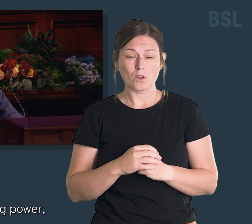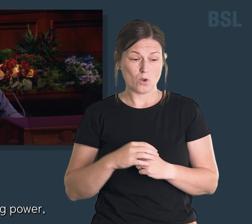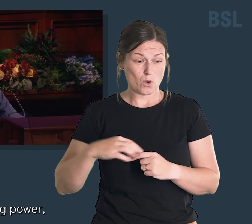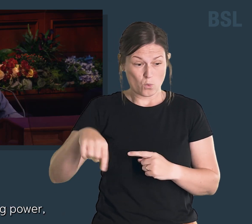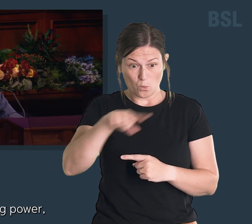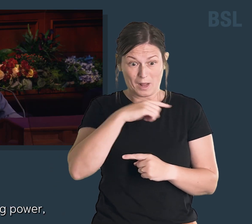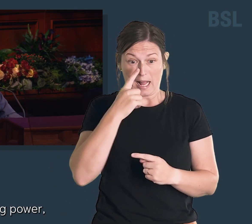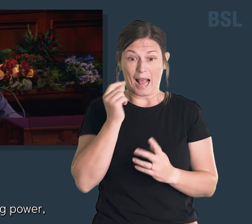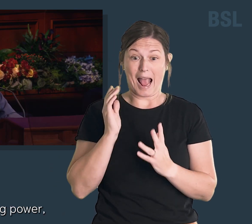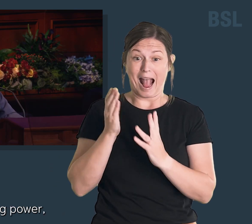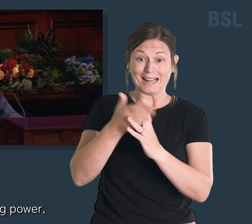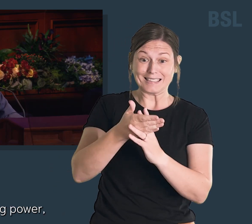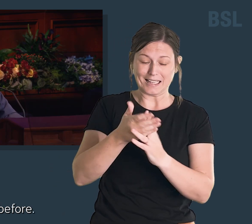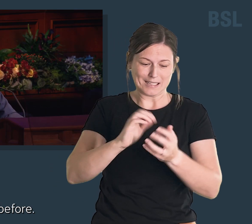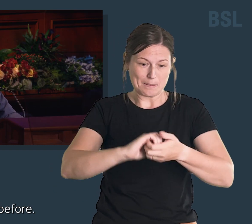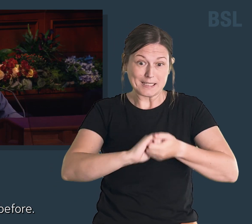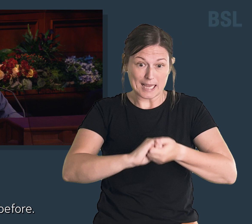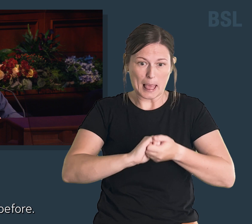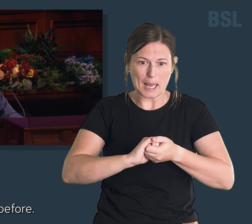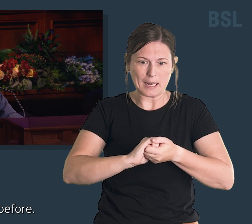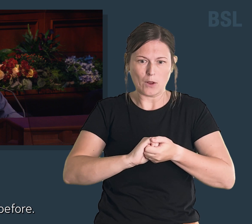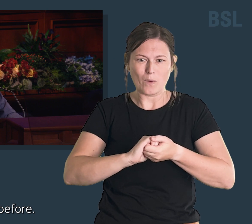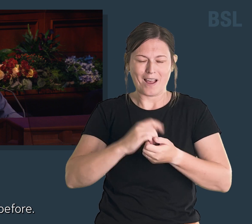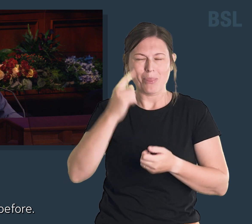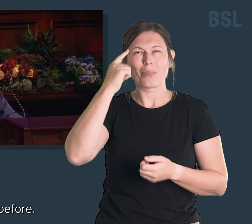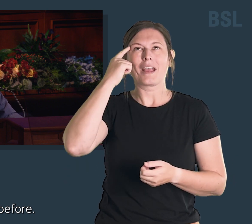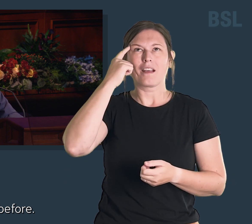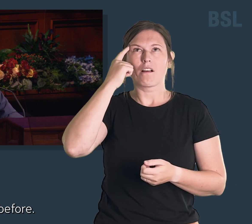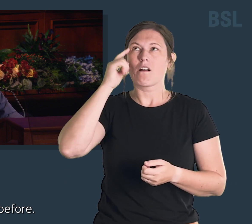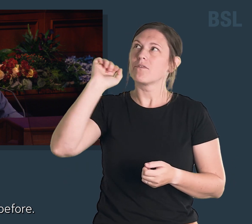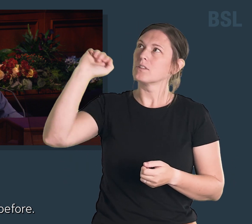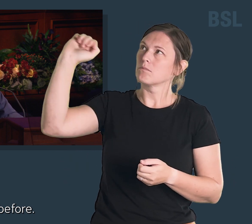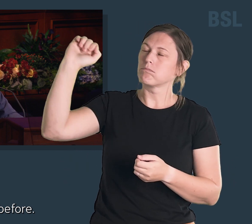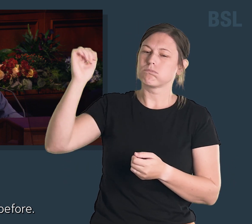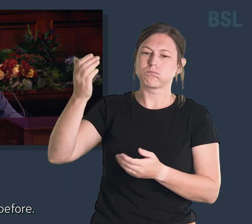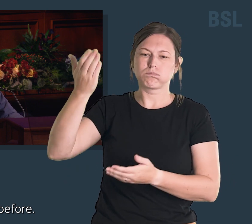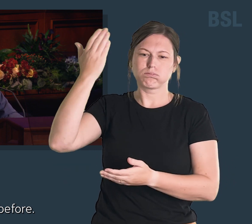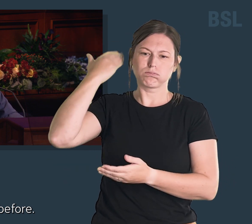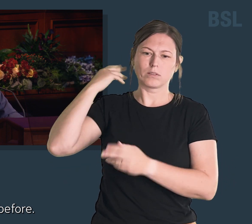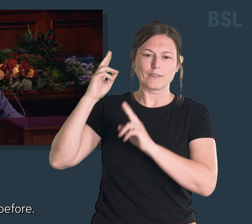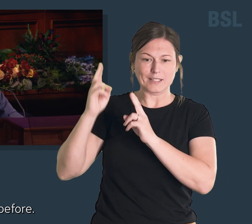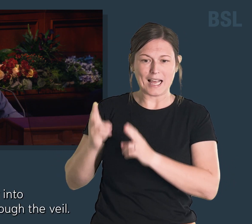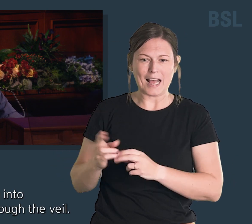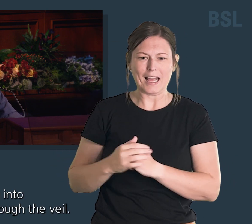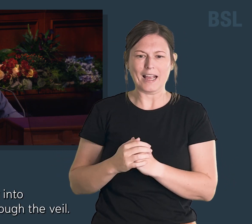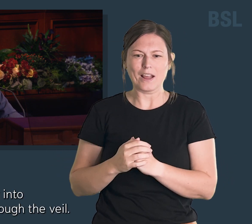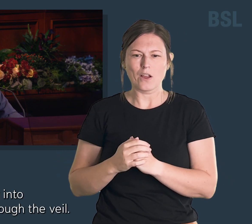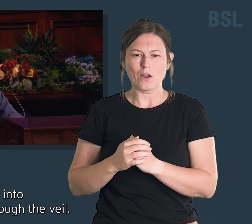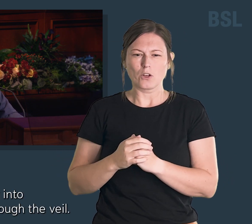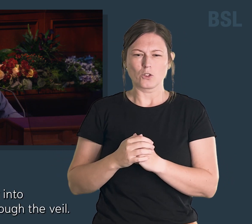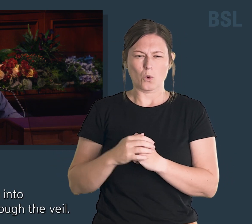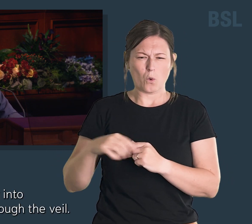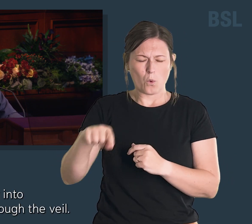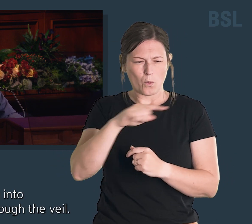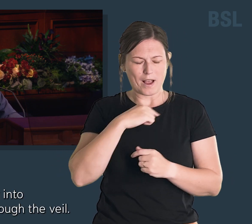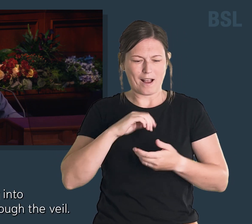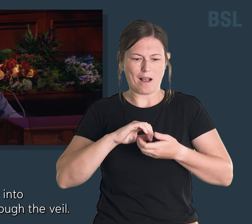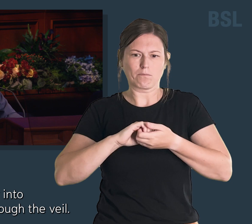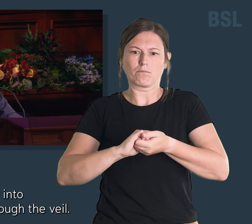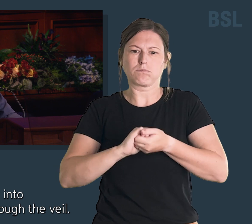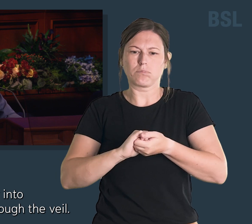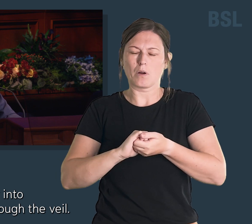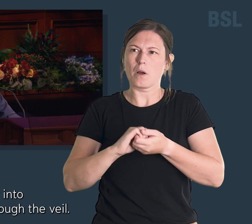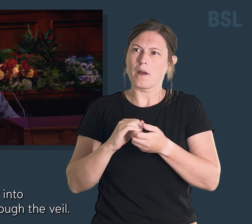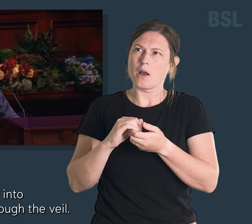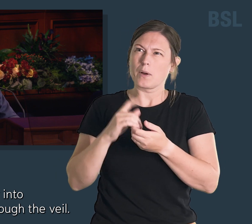With access to the sealing power, our hearts naturally turn to those who have gone before. The Latter-day gathering into the covenant